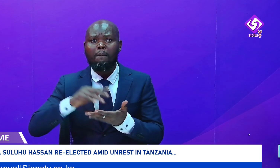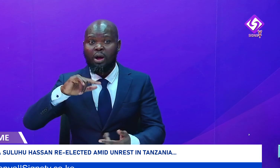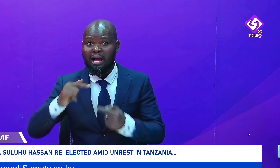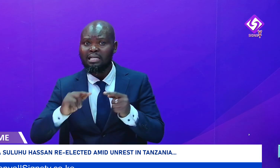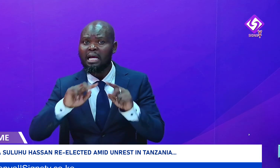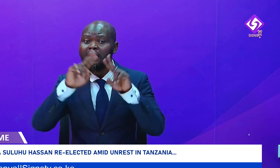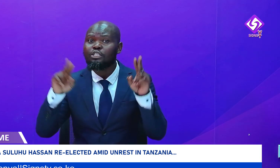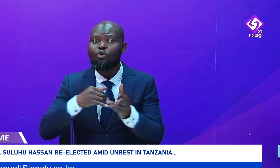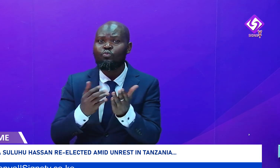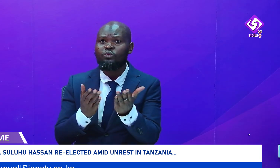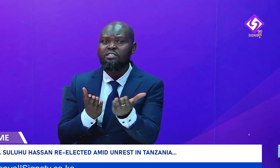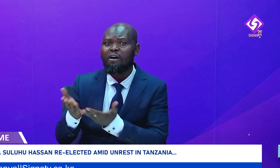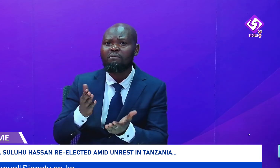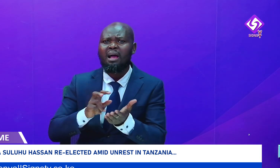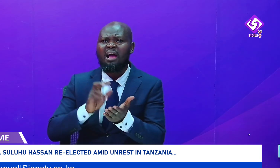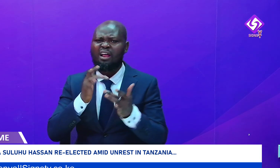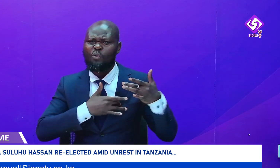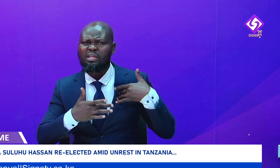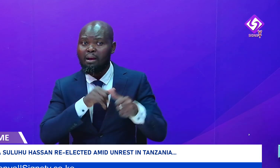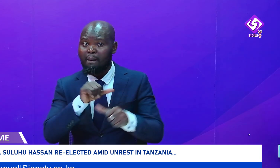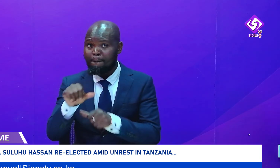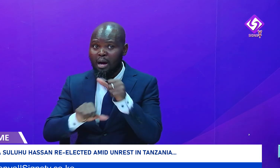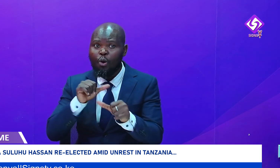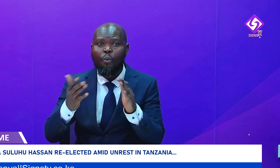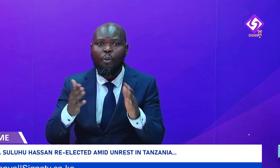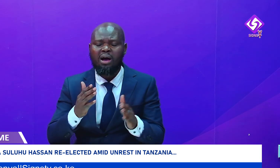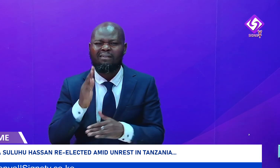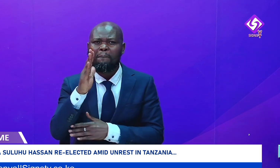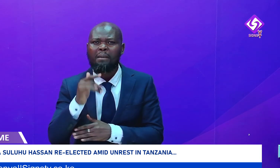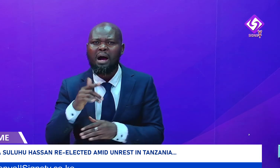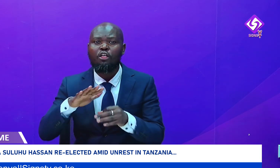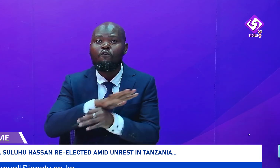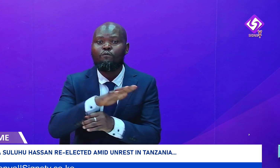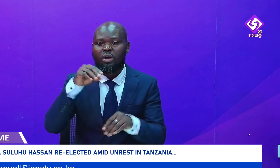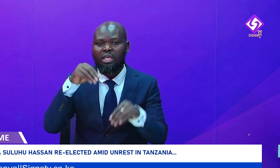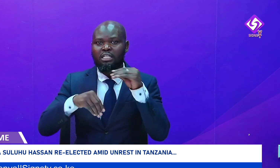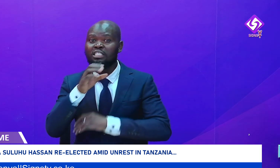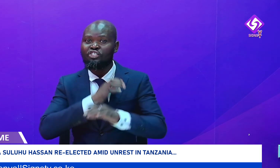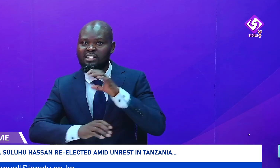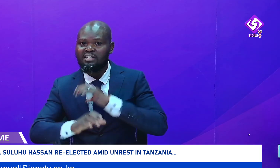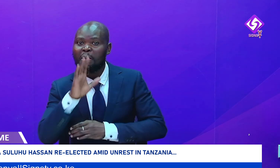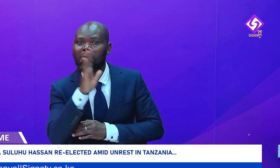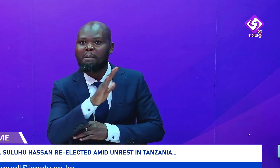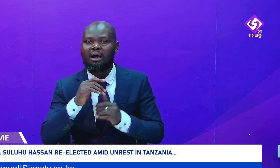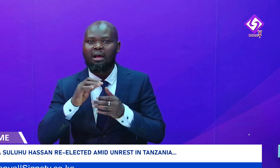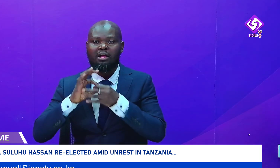International observers have raised concerns about the credibility of the poll, citing limited transparency, restricted access